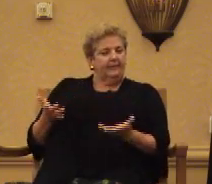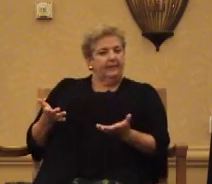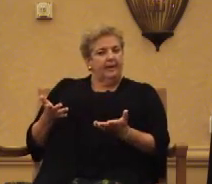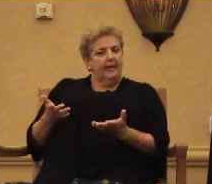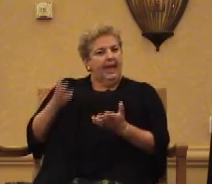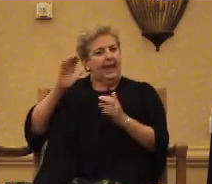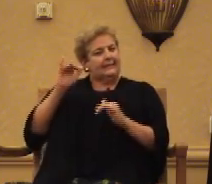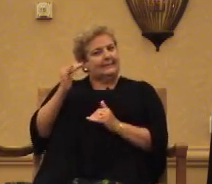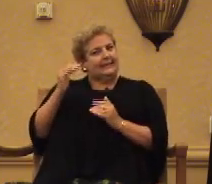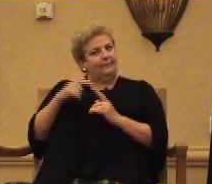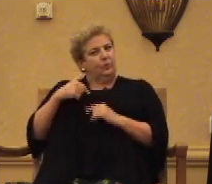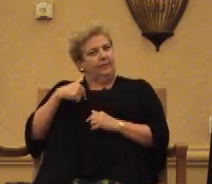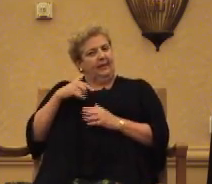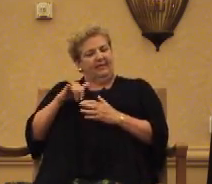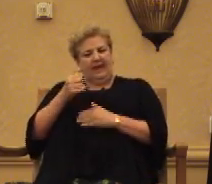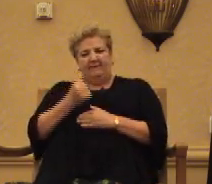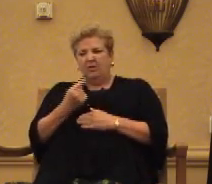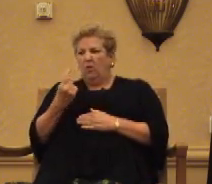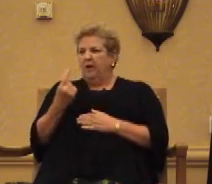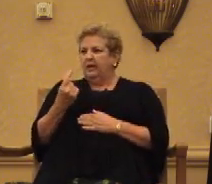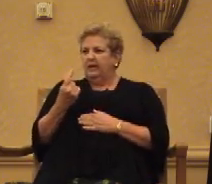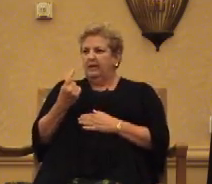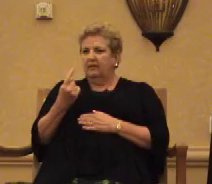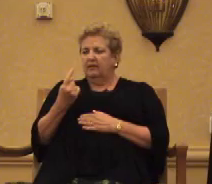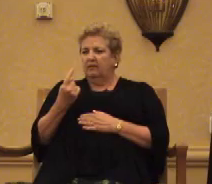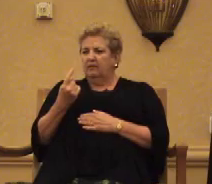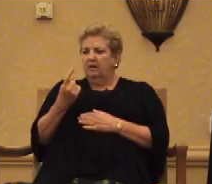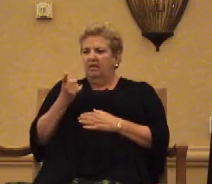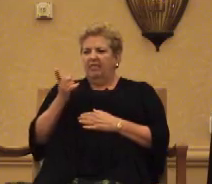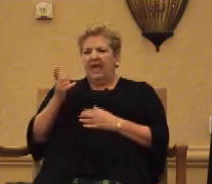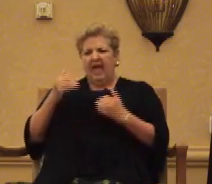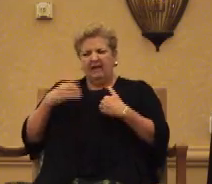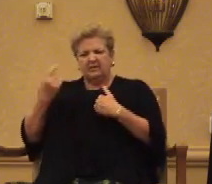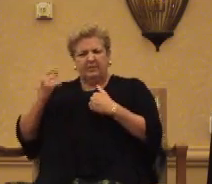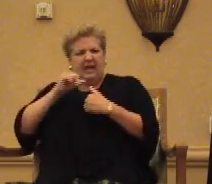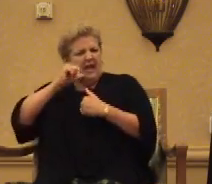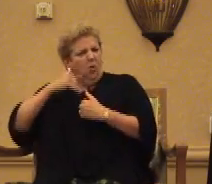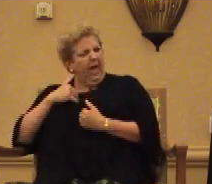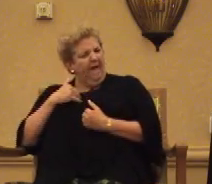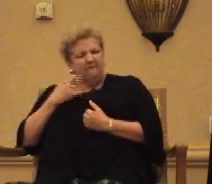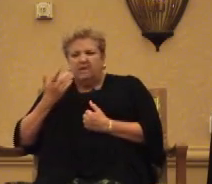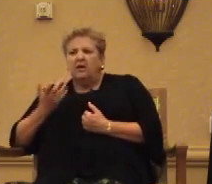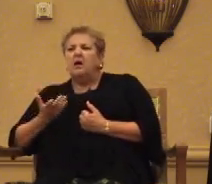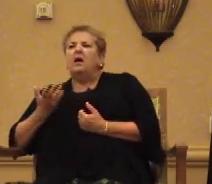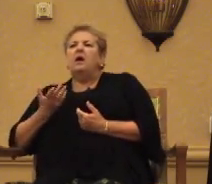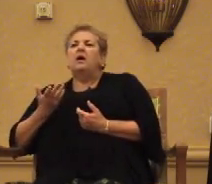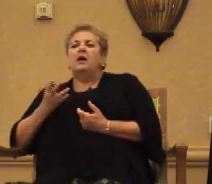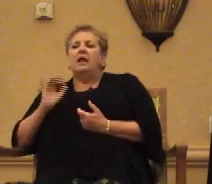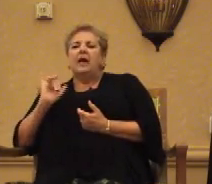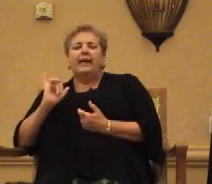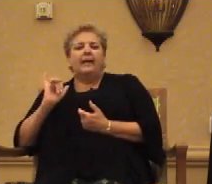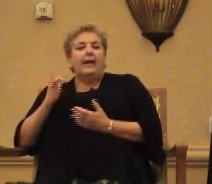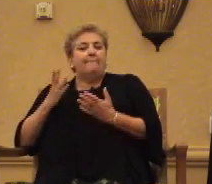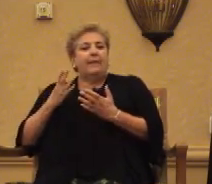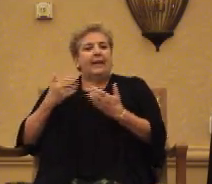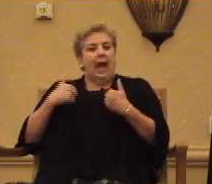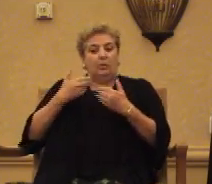me like everybody just kind of had something I didn't have, like maybe I was born without the